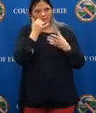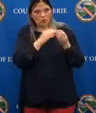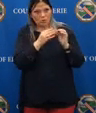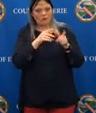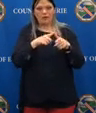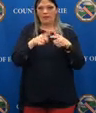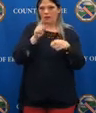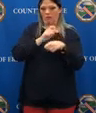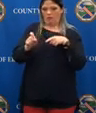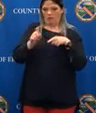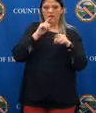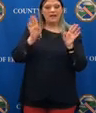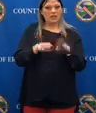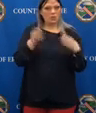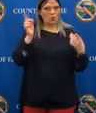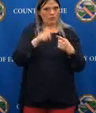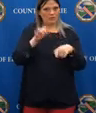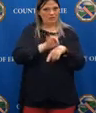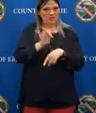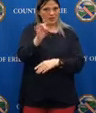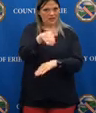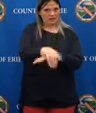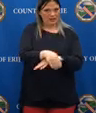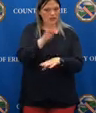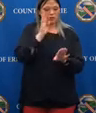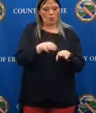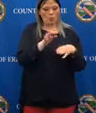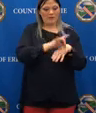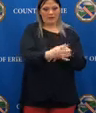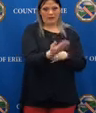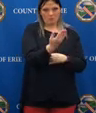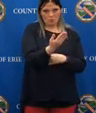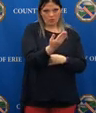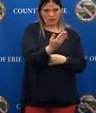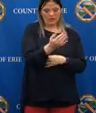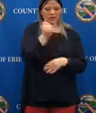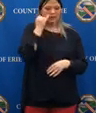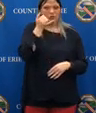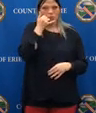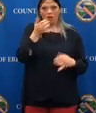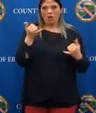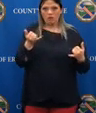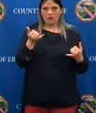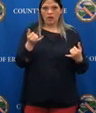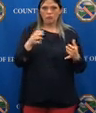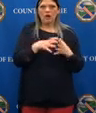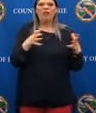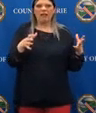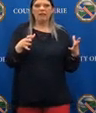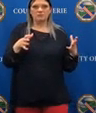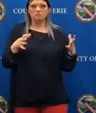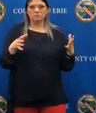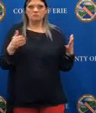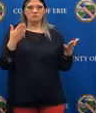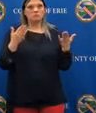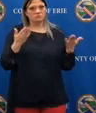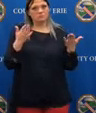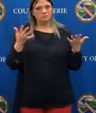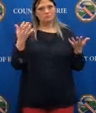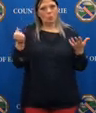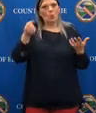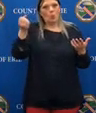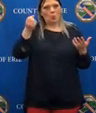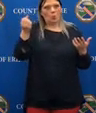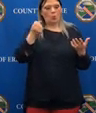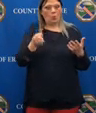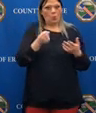It is open till 8 o'clock at night, opens at 8 o'clock in the morning. If you call now, you're going to get a high call volume. You potentially expect to wait, but if you called